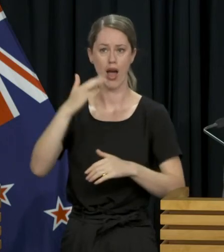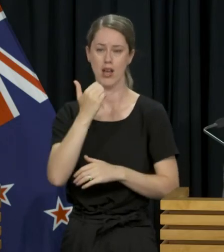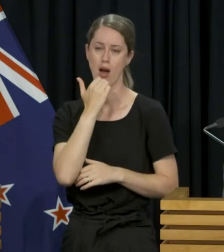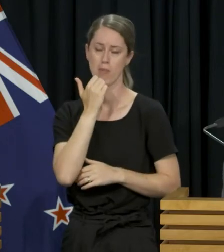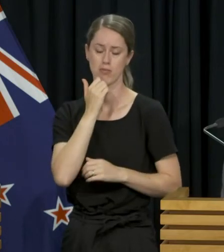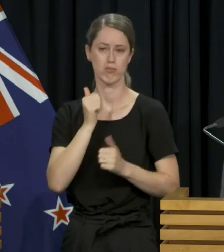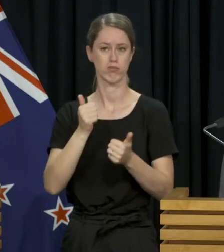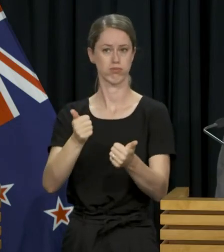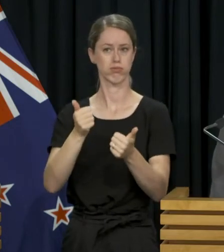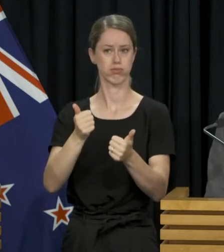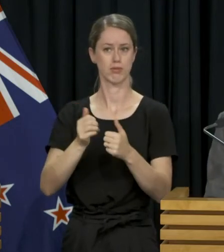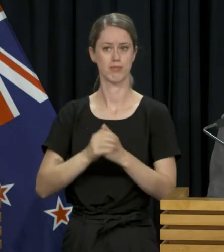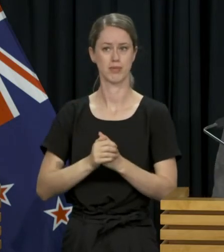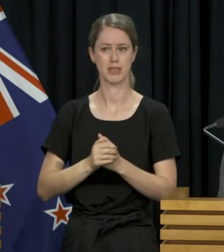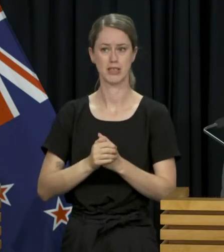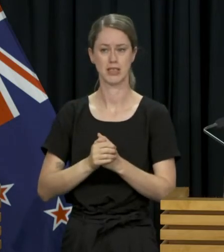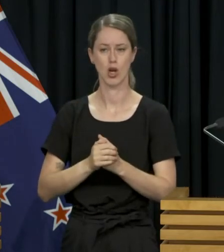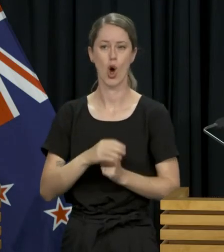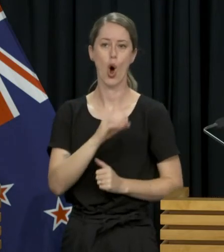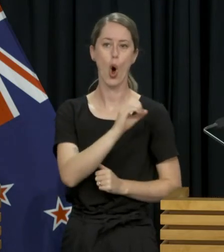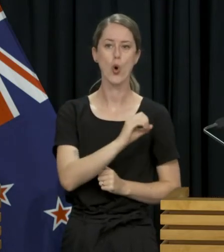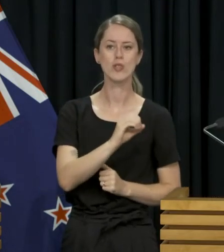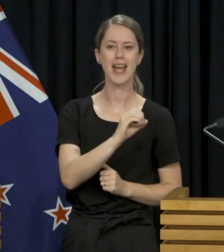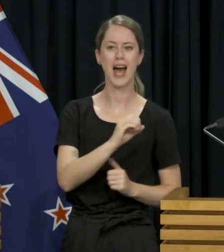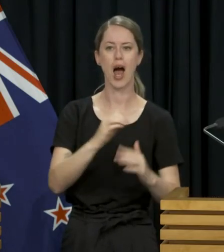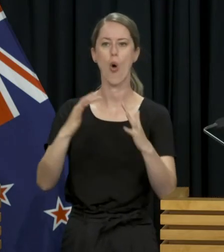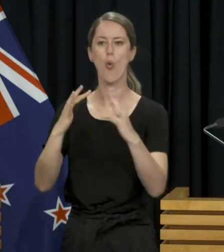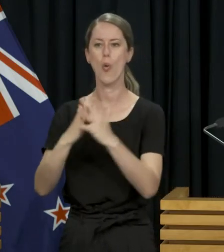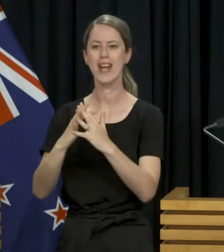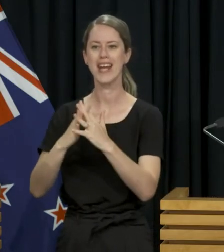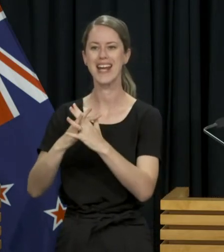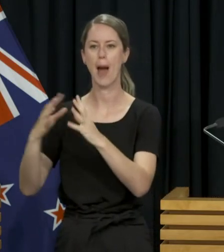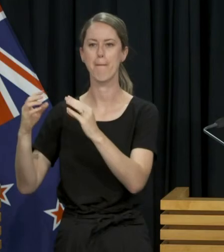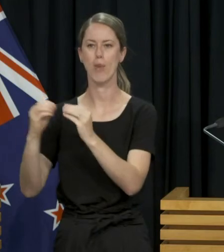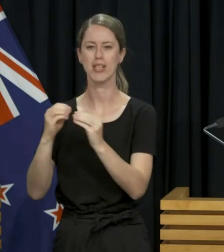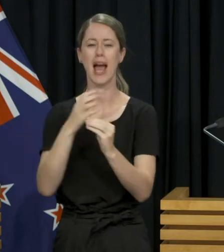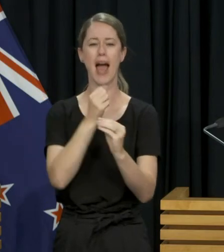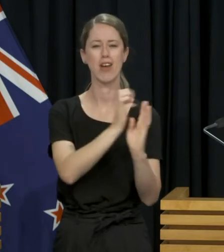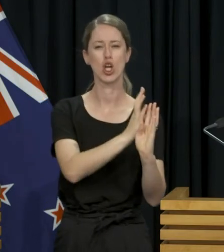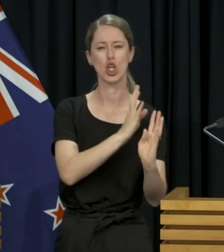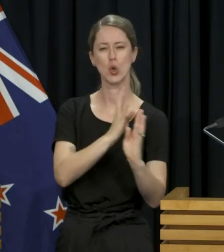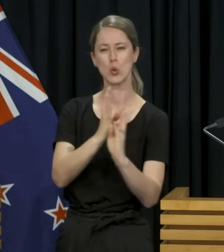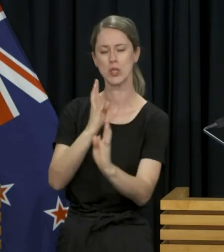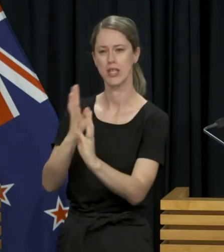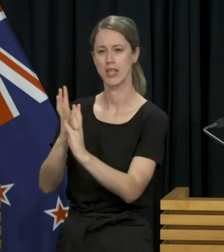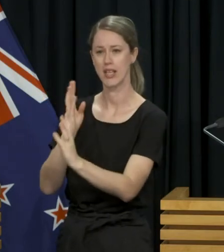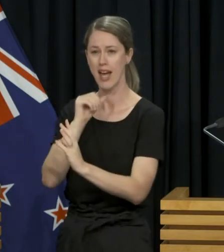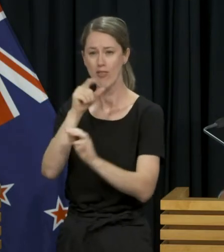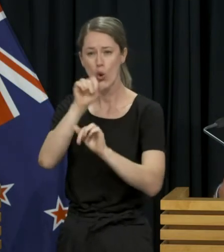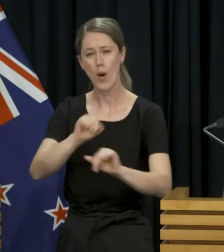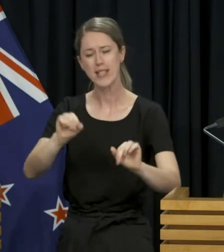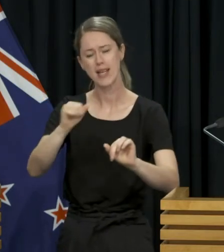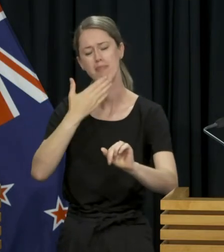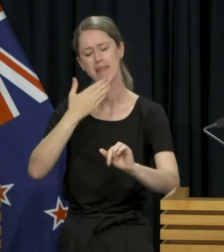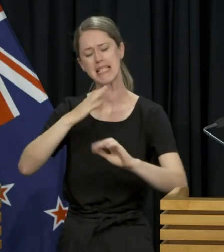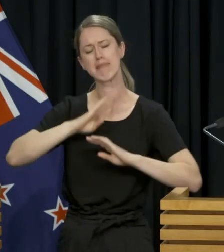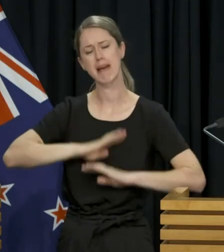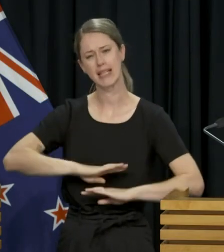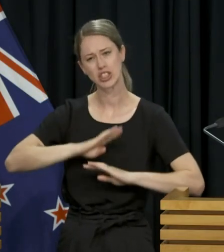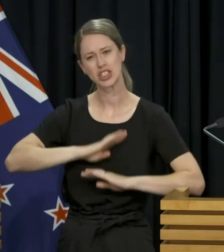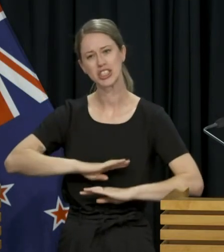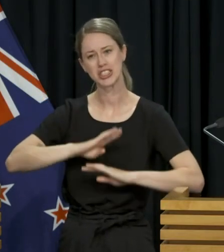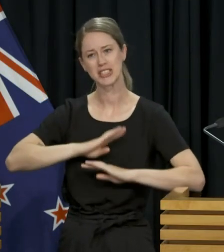usual testing, with some queues at Otara, Wiri and the Botany testing sites. So if people are having to wait, please be patient, and there is